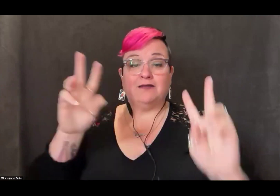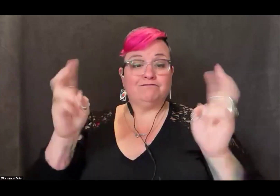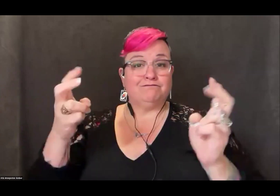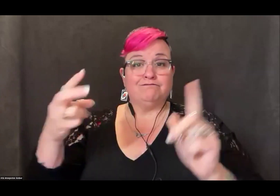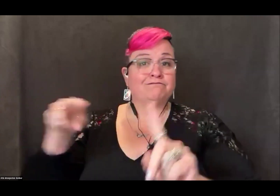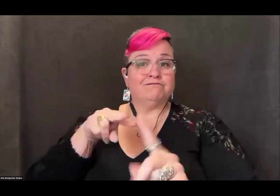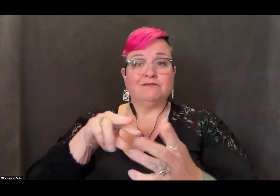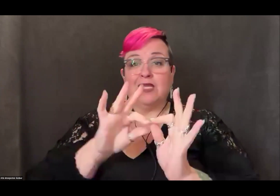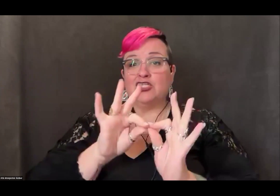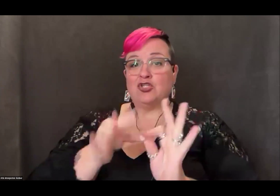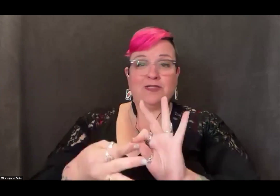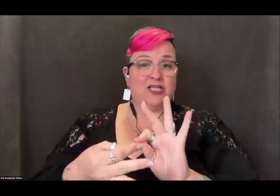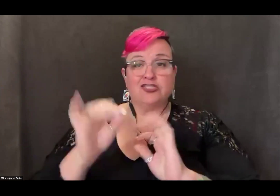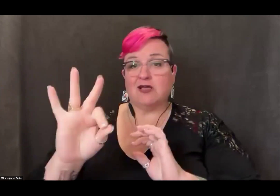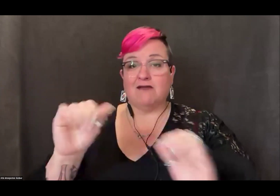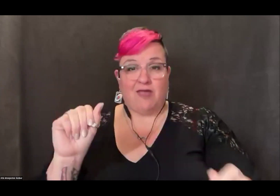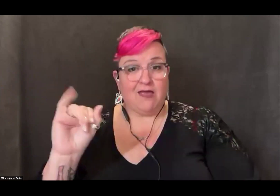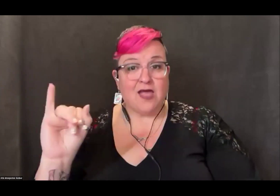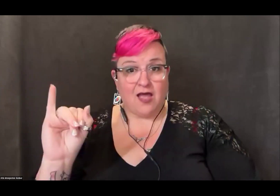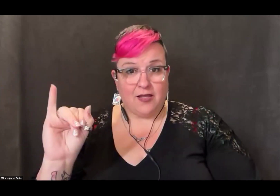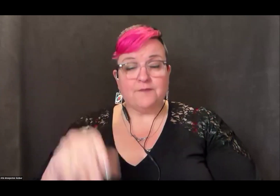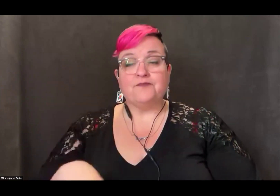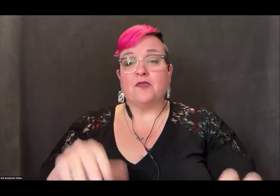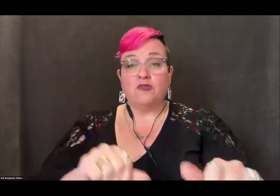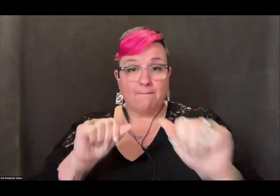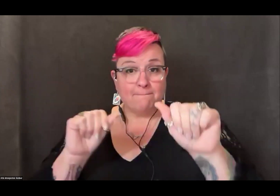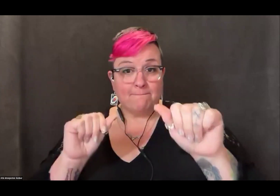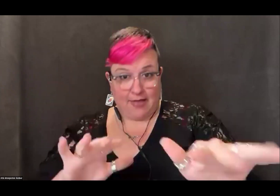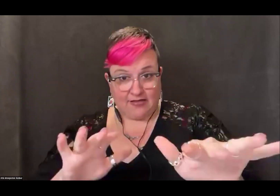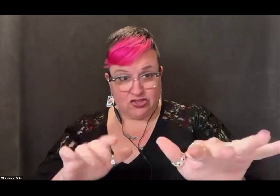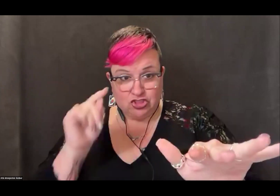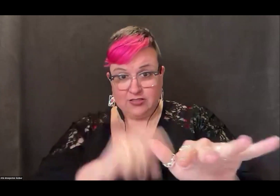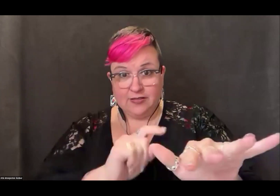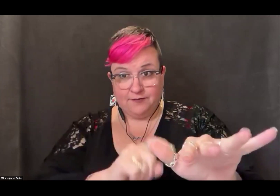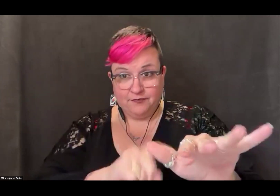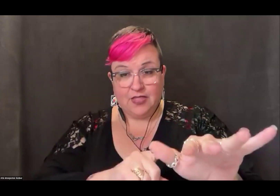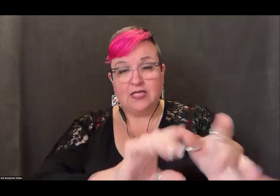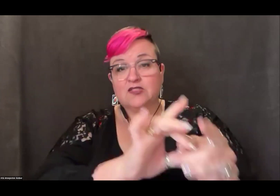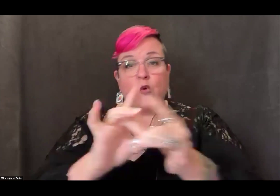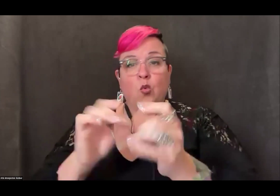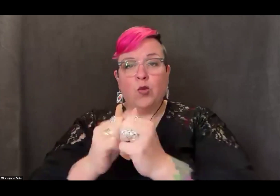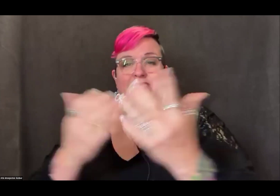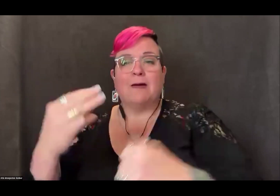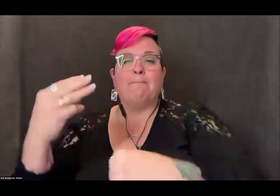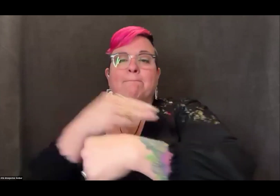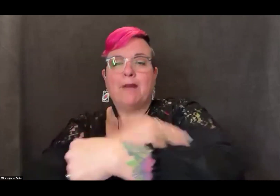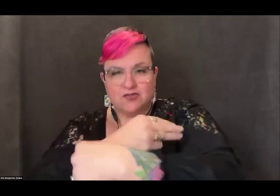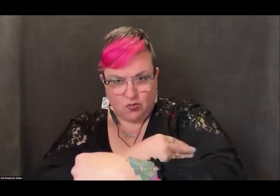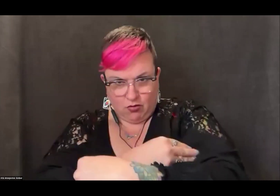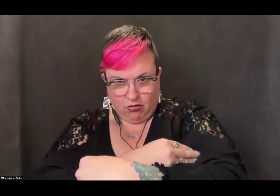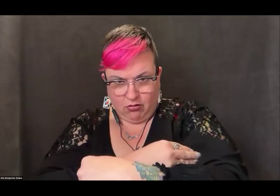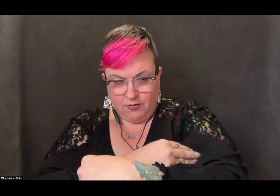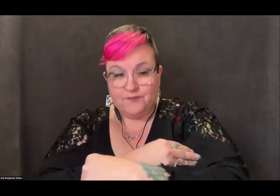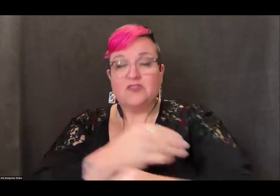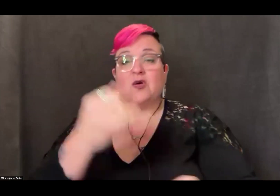it comes to AI is the magic is with the muscle. So if